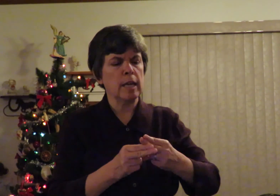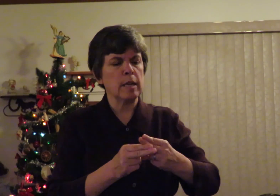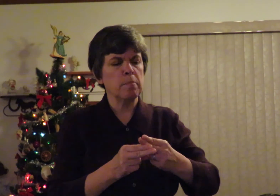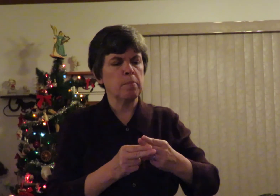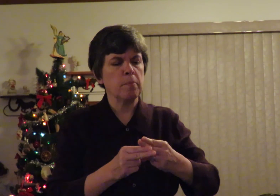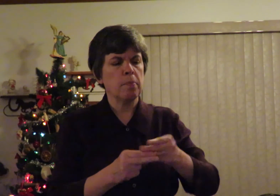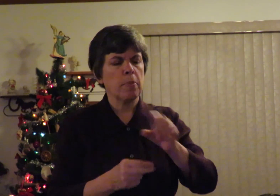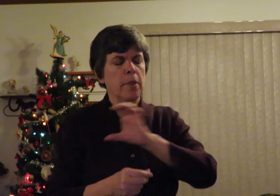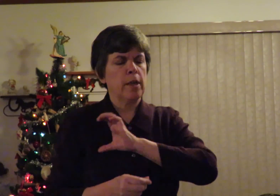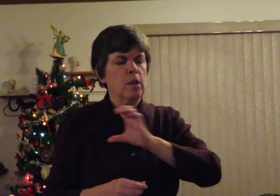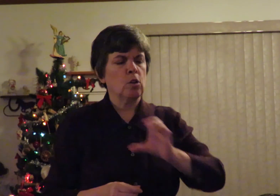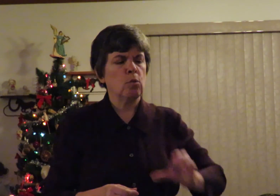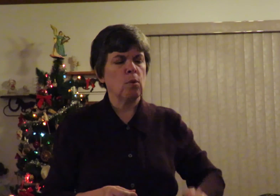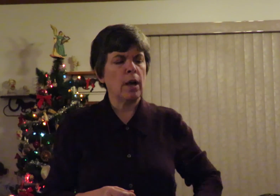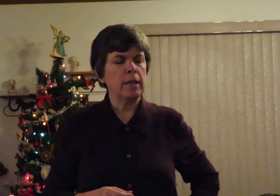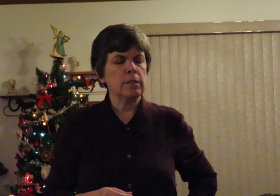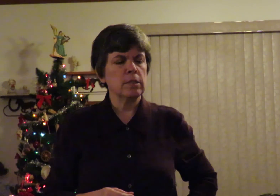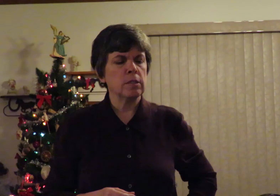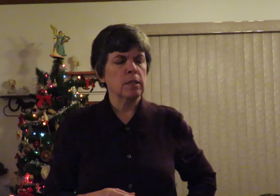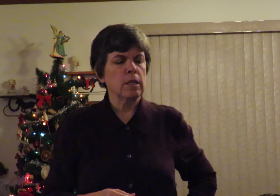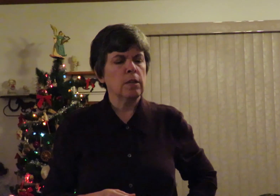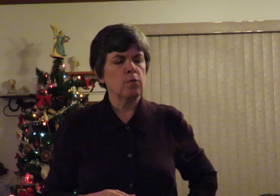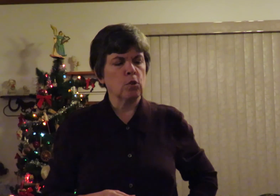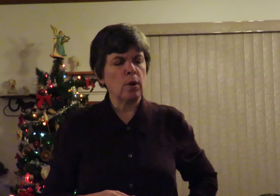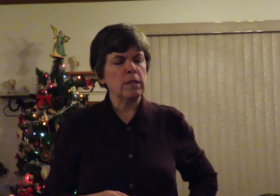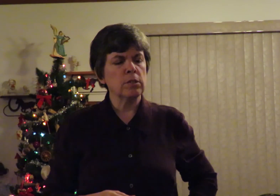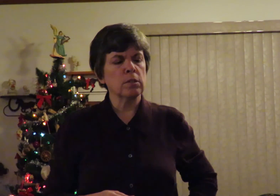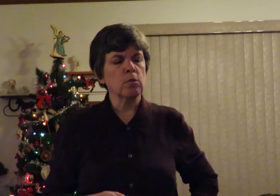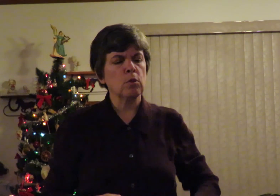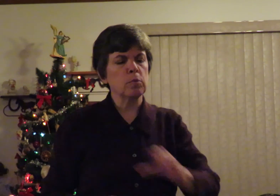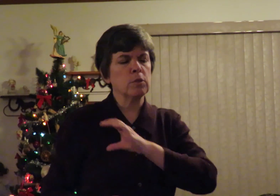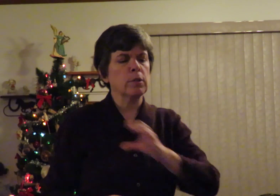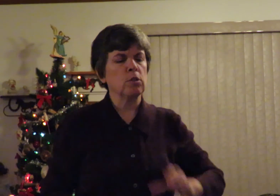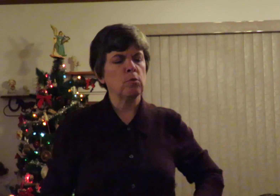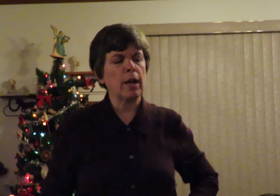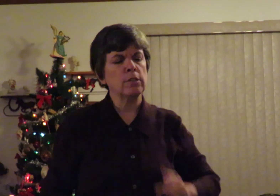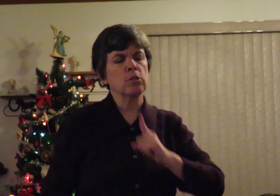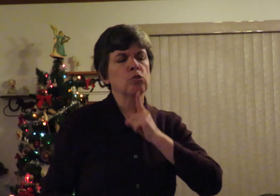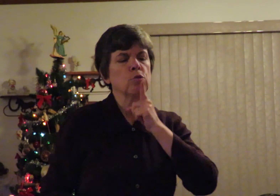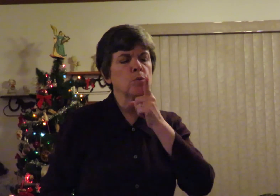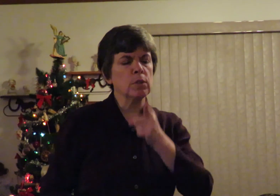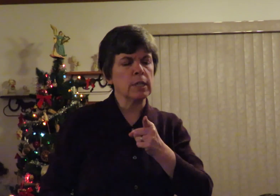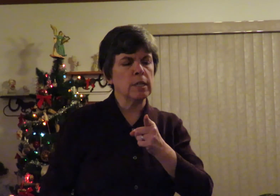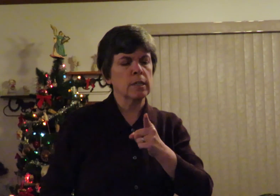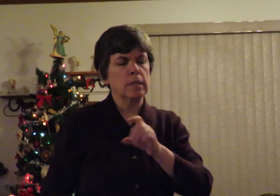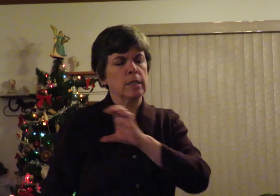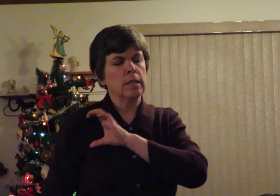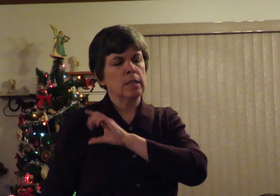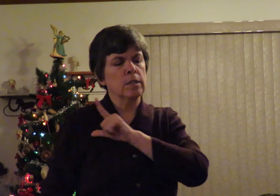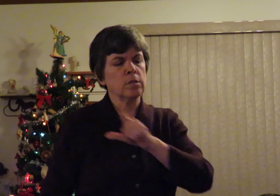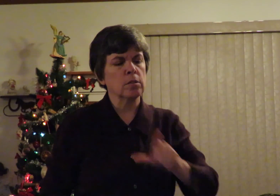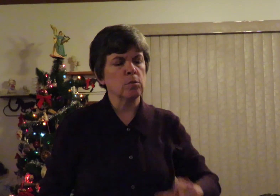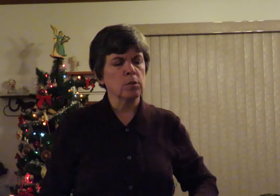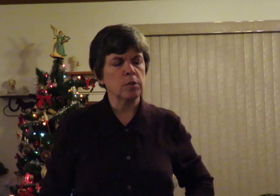name. Christ, for Christ is the Lord, we're doing Christ truly is the Lord.